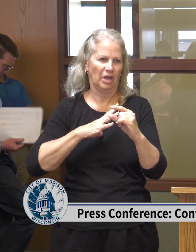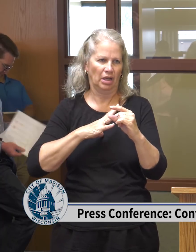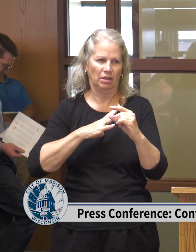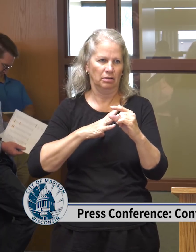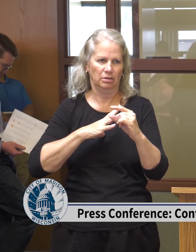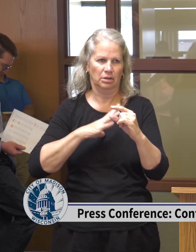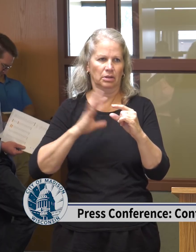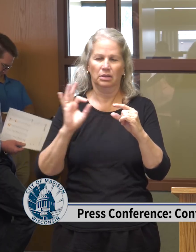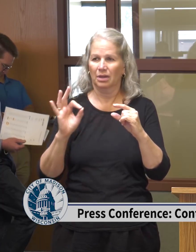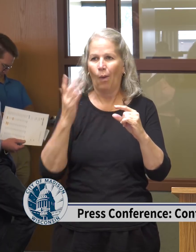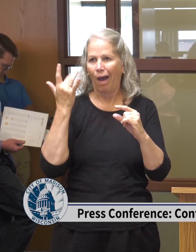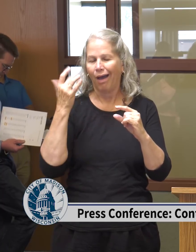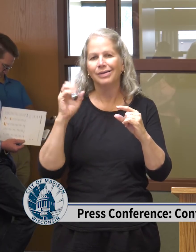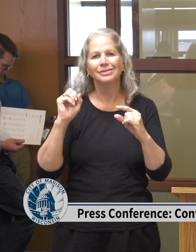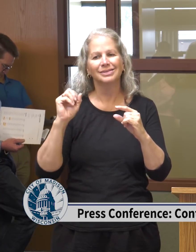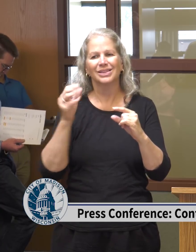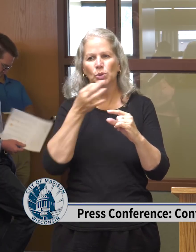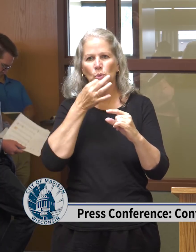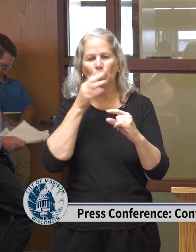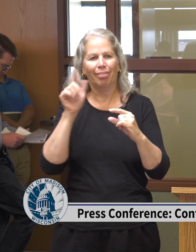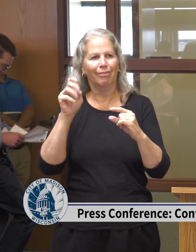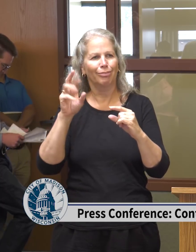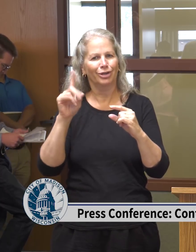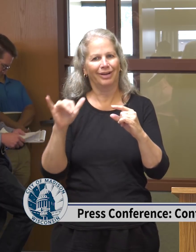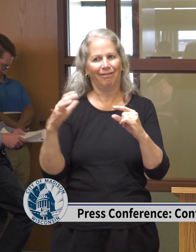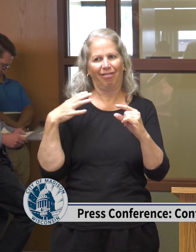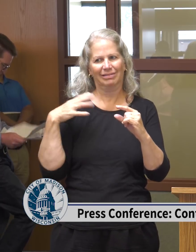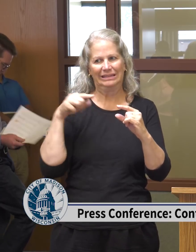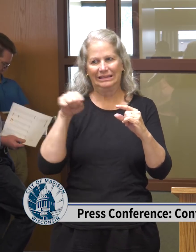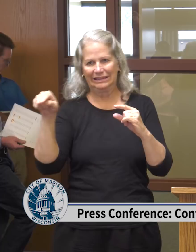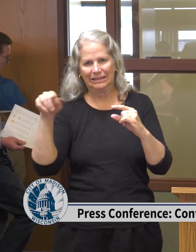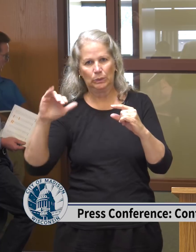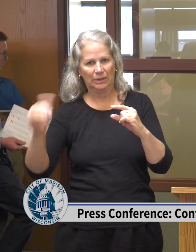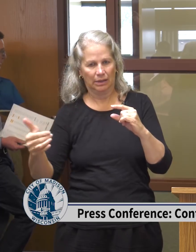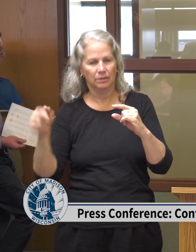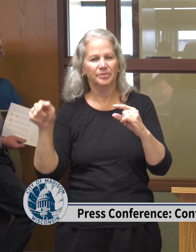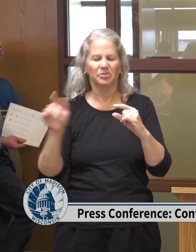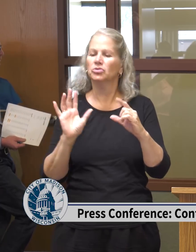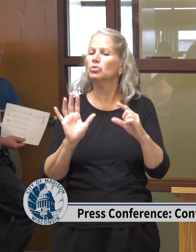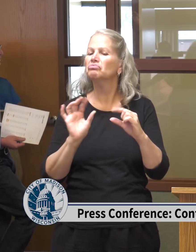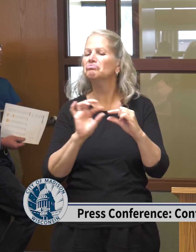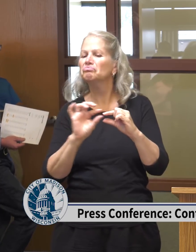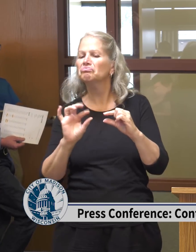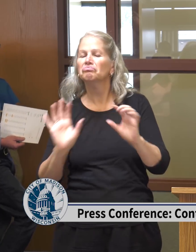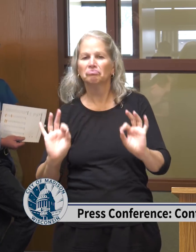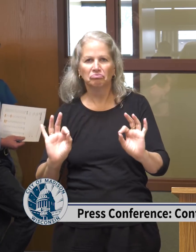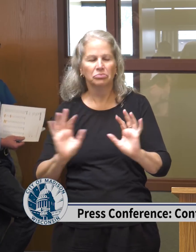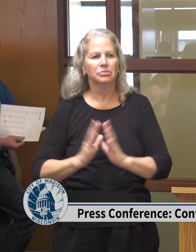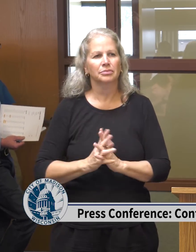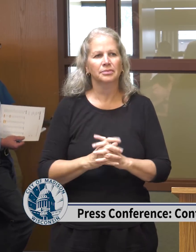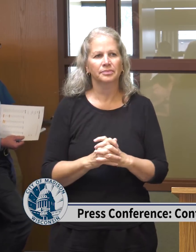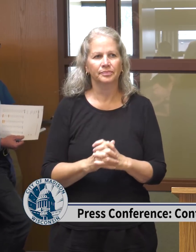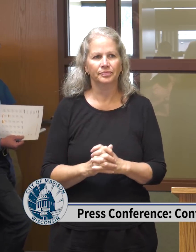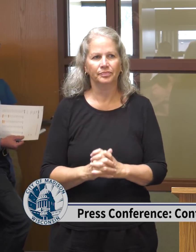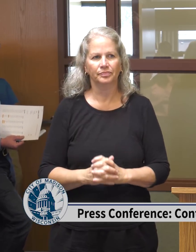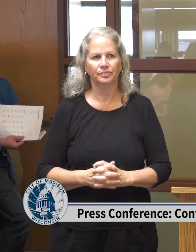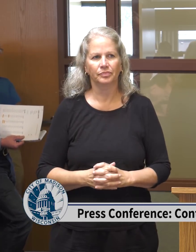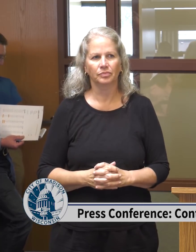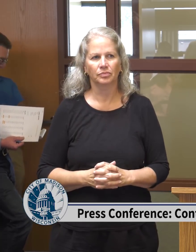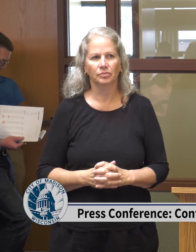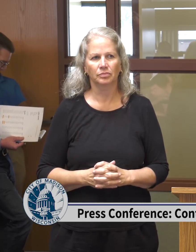question comes up, at what point are we going to feel that we can